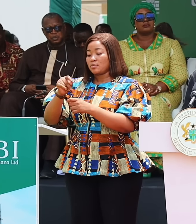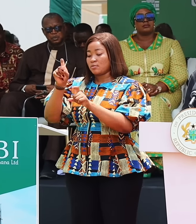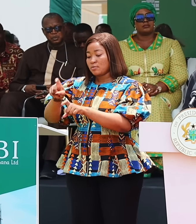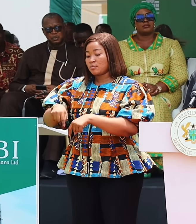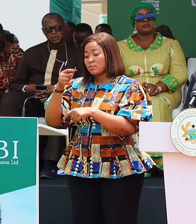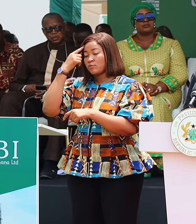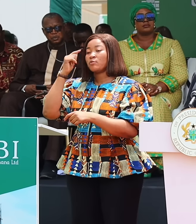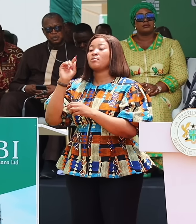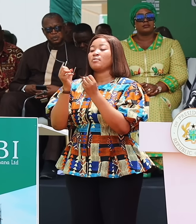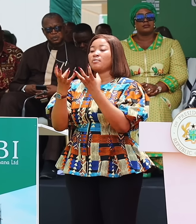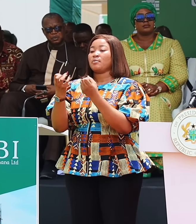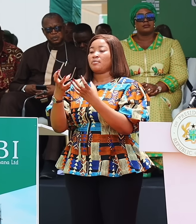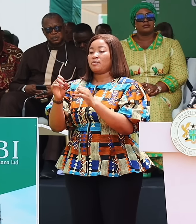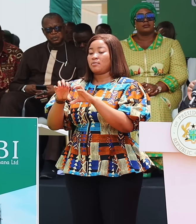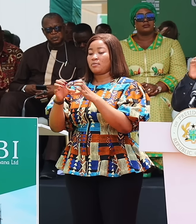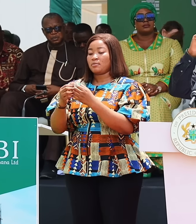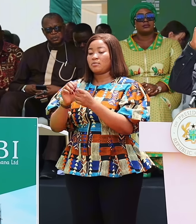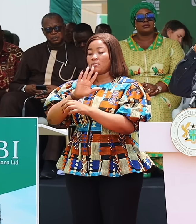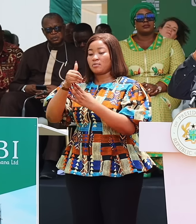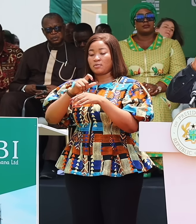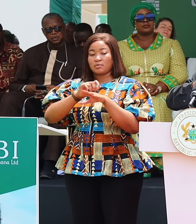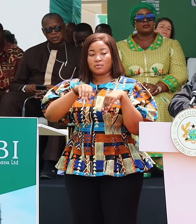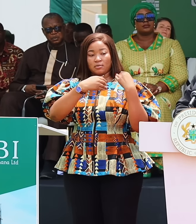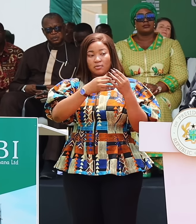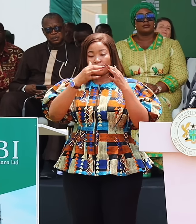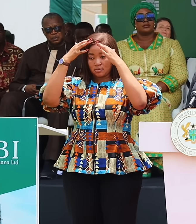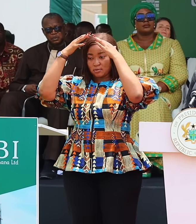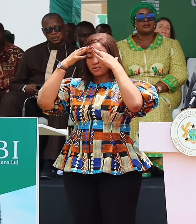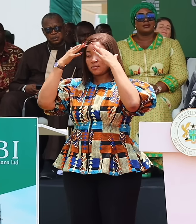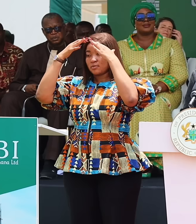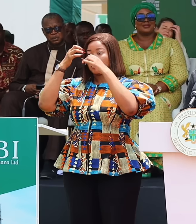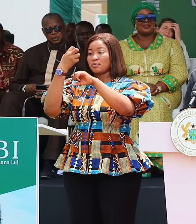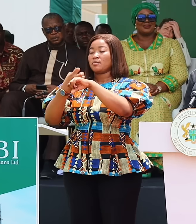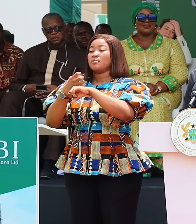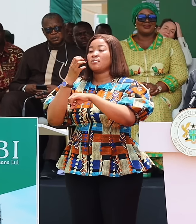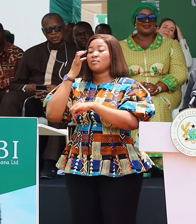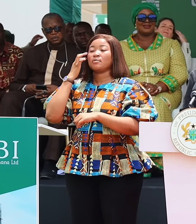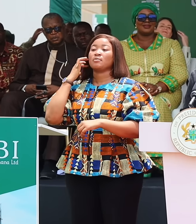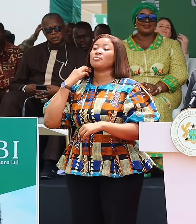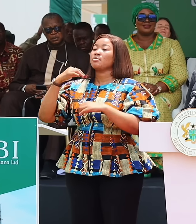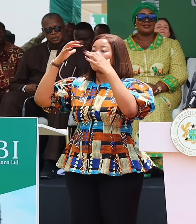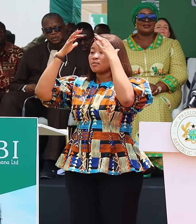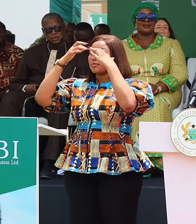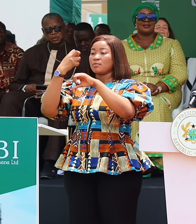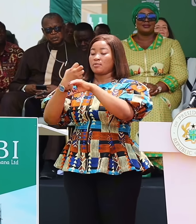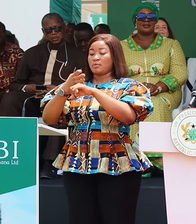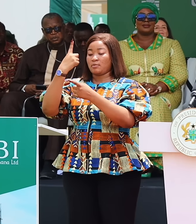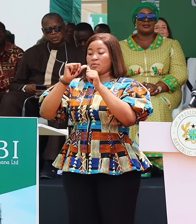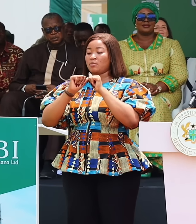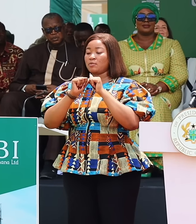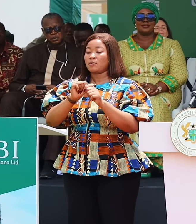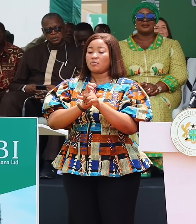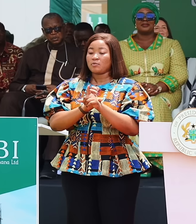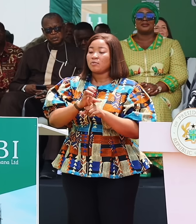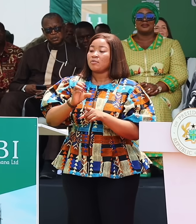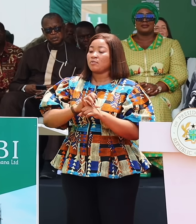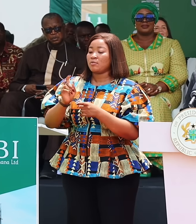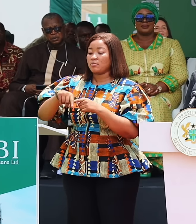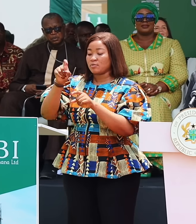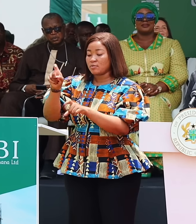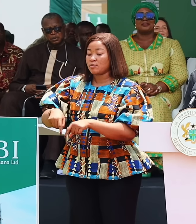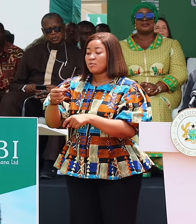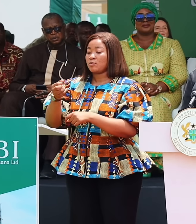factories. She's always keeping me wearing a hard hat, a helmet, because she keeps dragging me to either cut